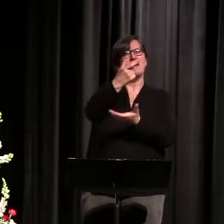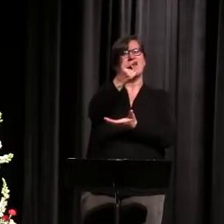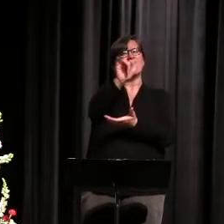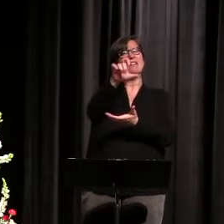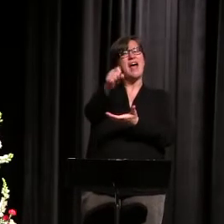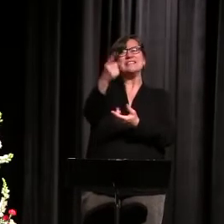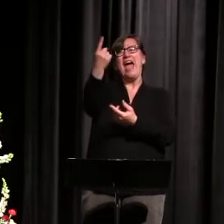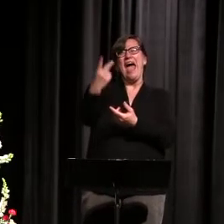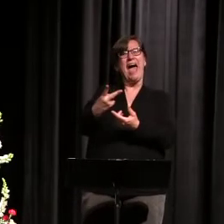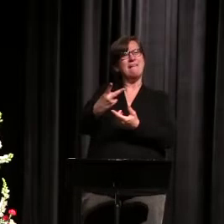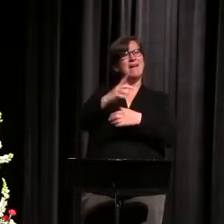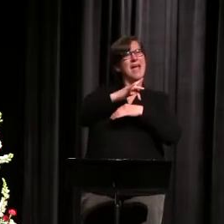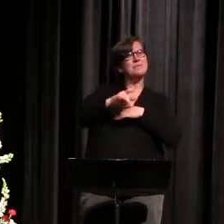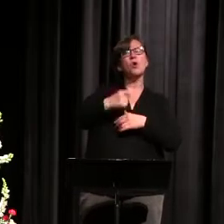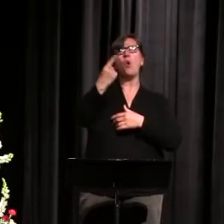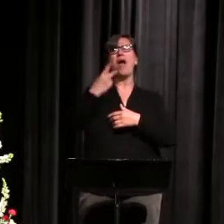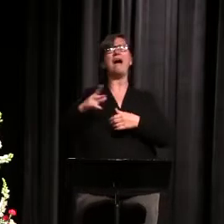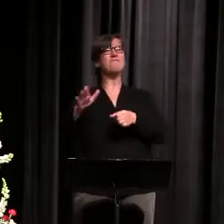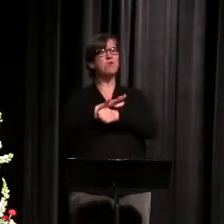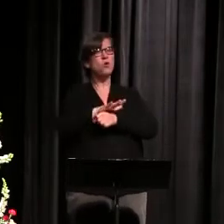refillable. Thank you.